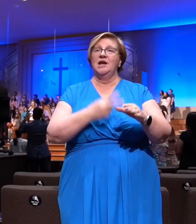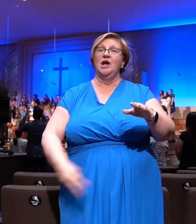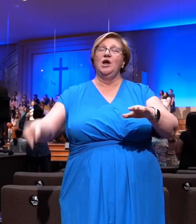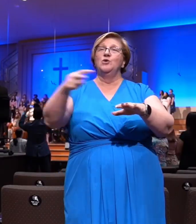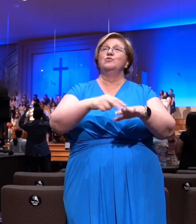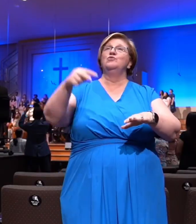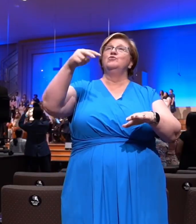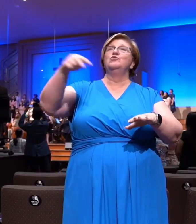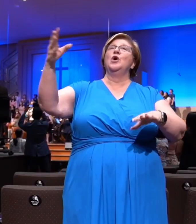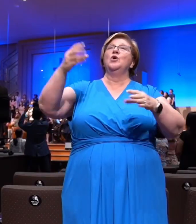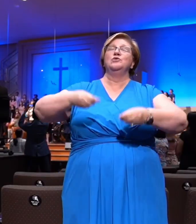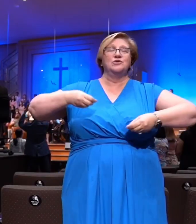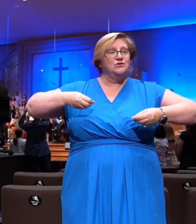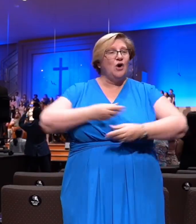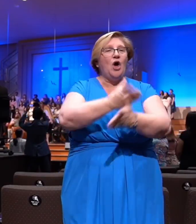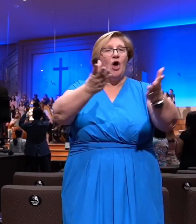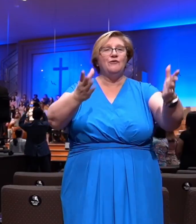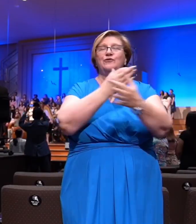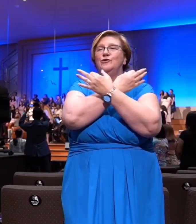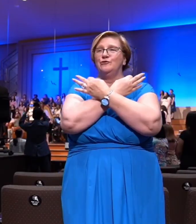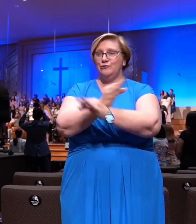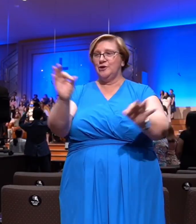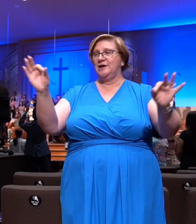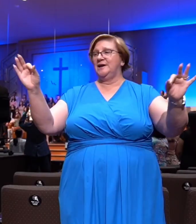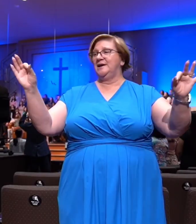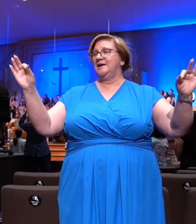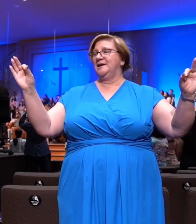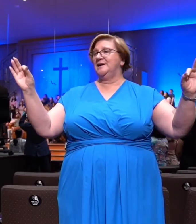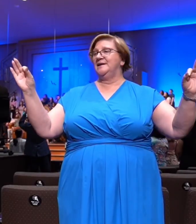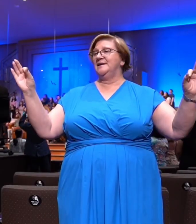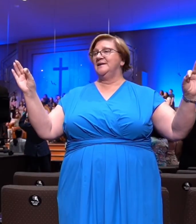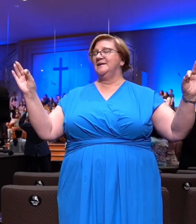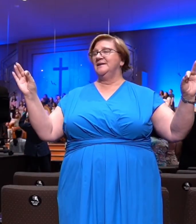would be free indeed.